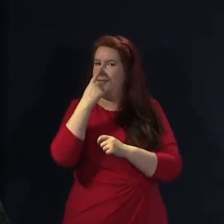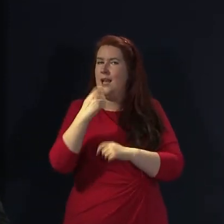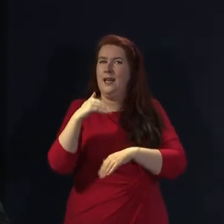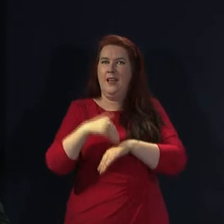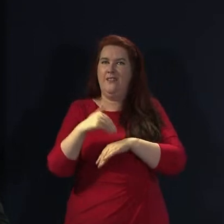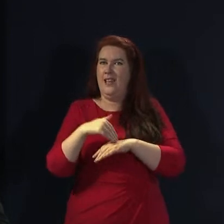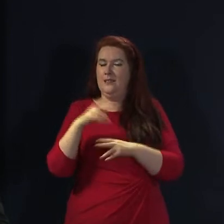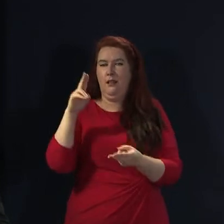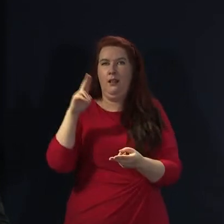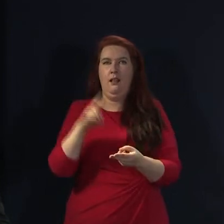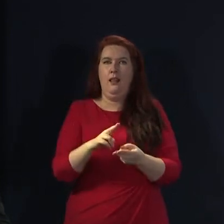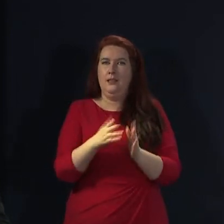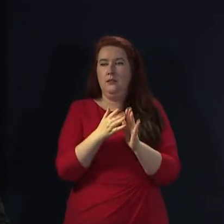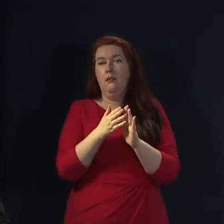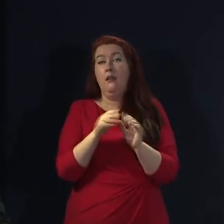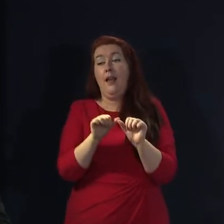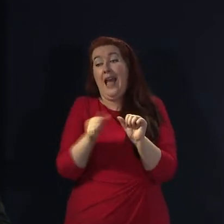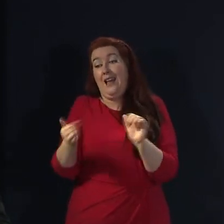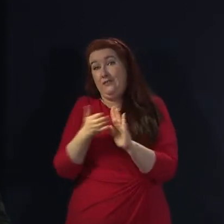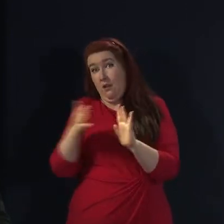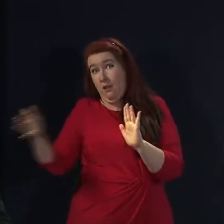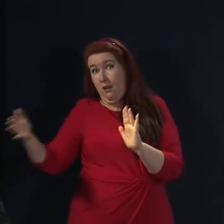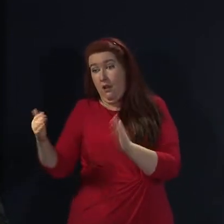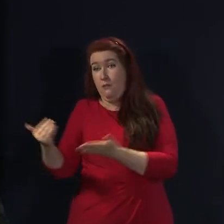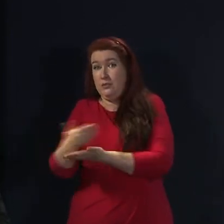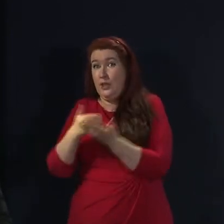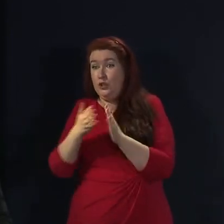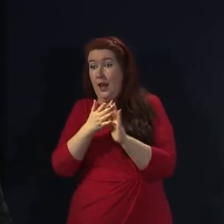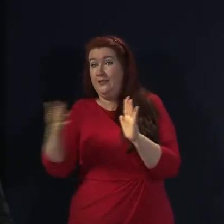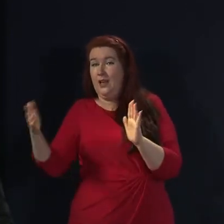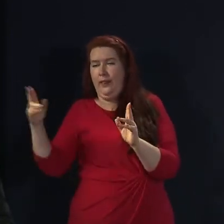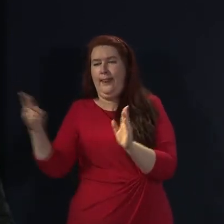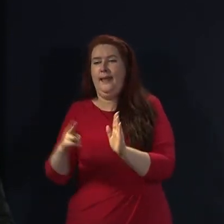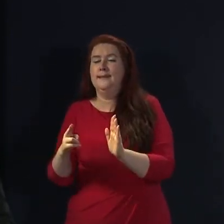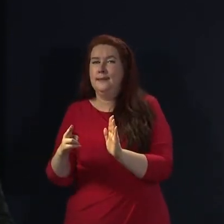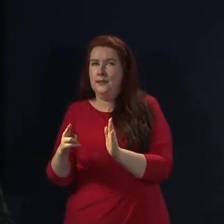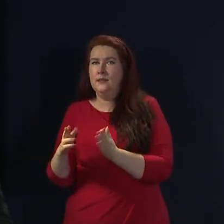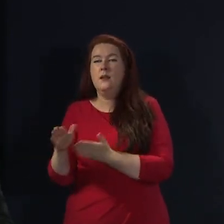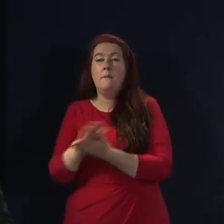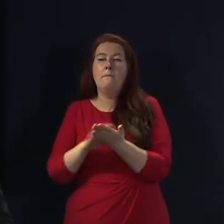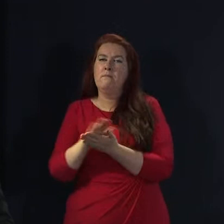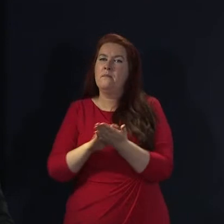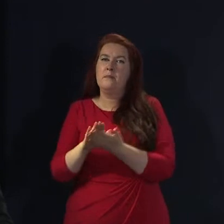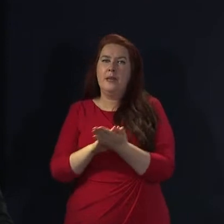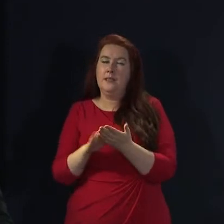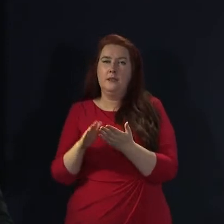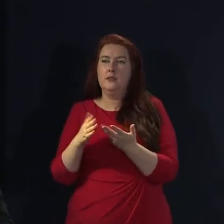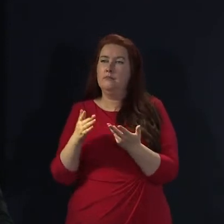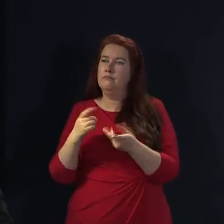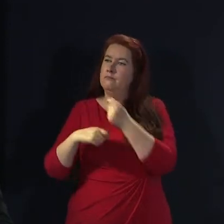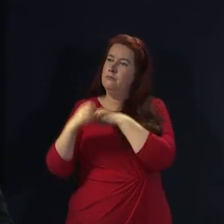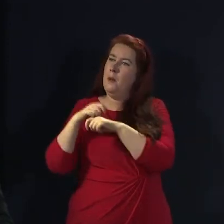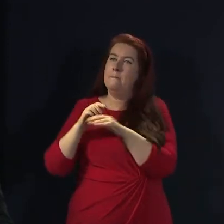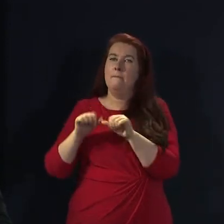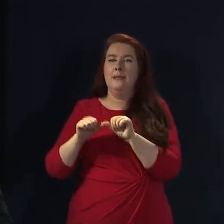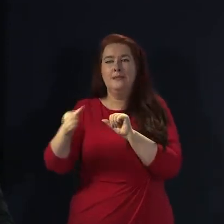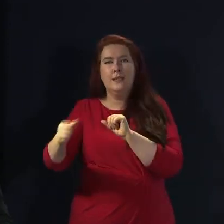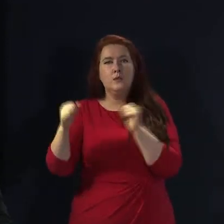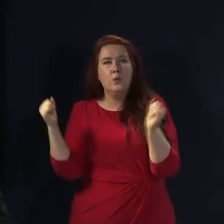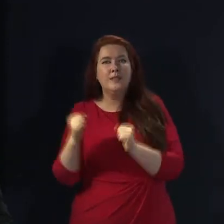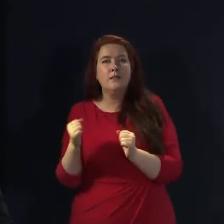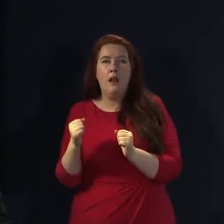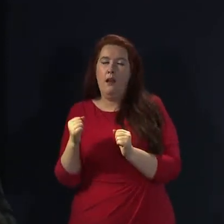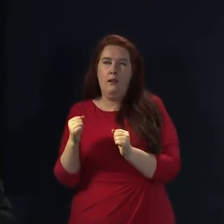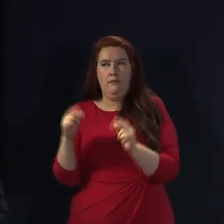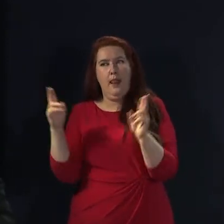the length of time that people would be protected for. And that would mean that they're less likely to be protected as we go into the next winter period.